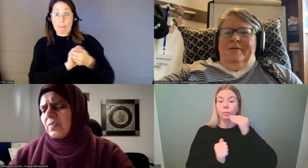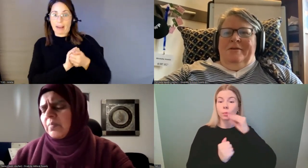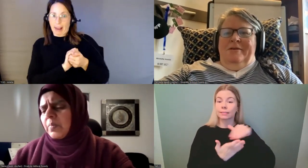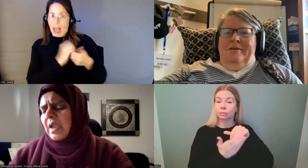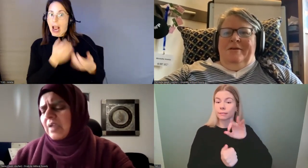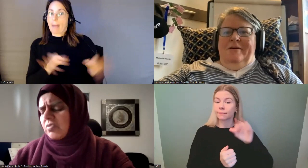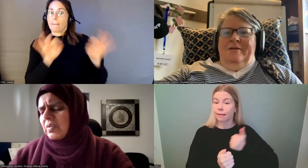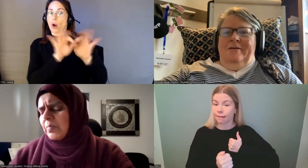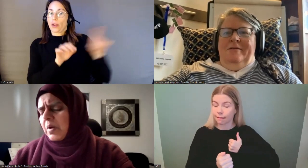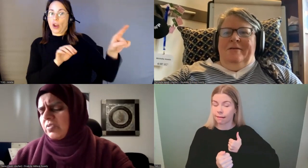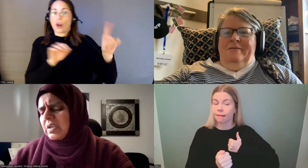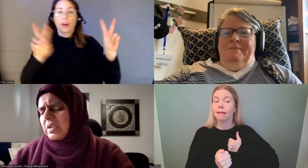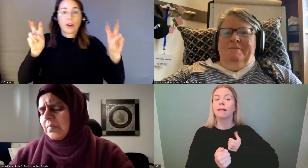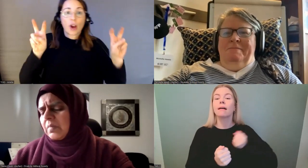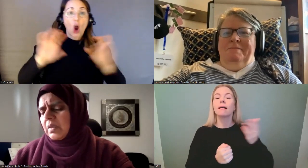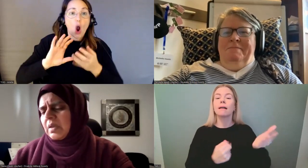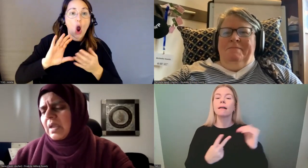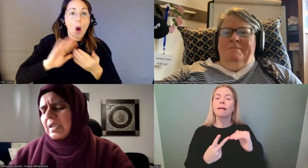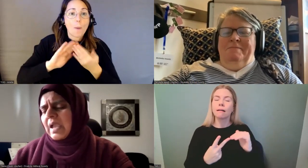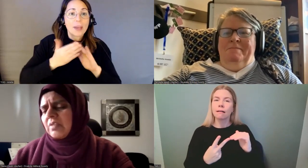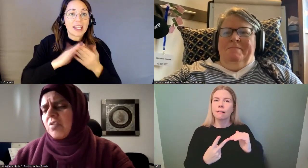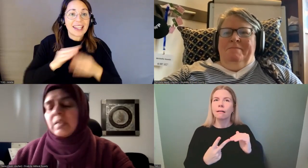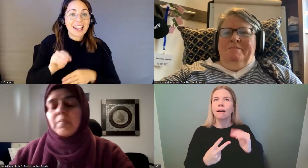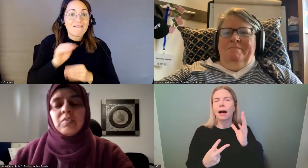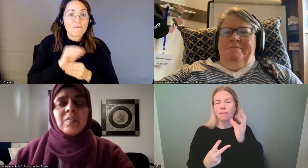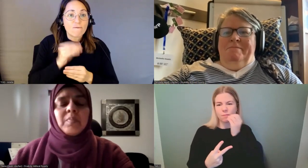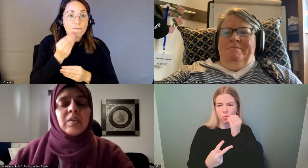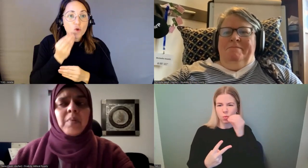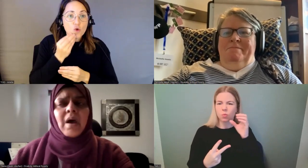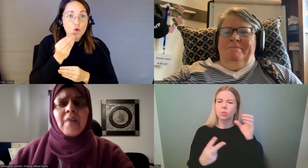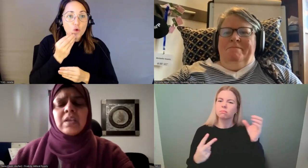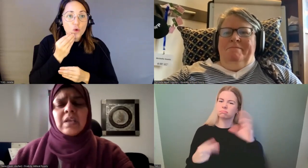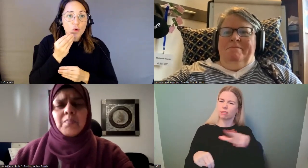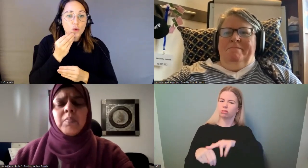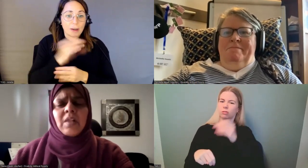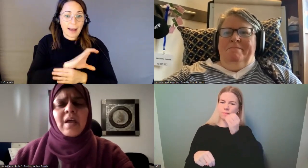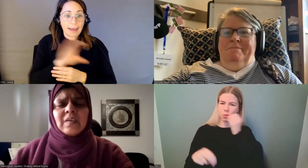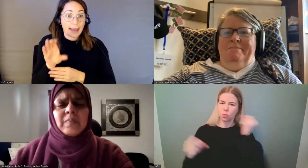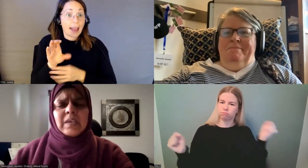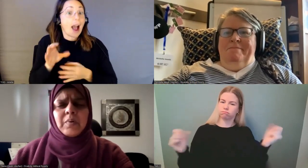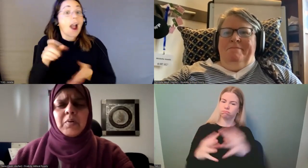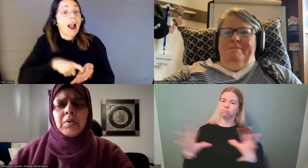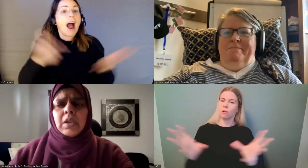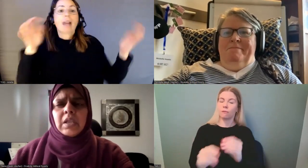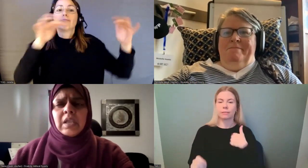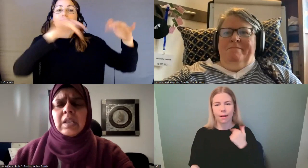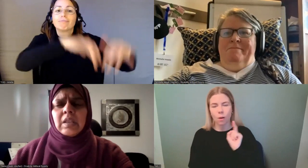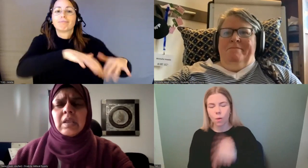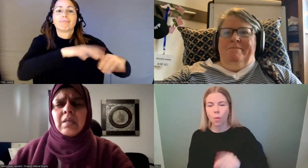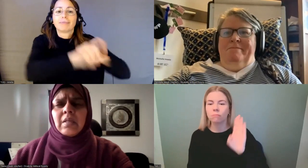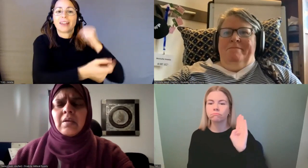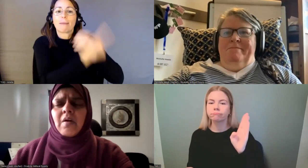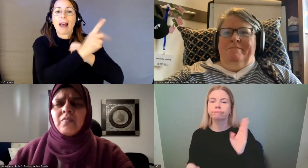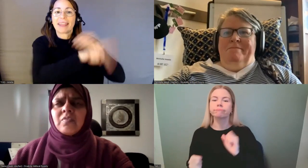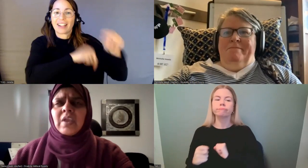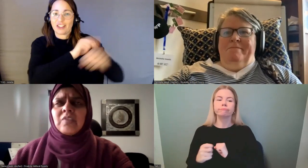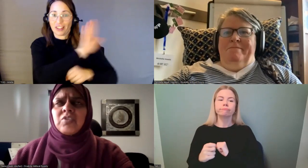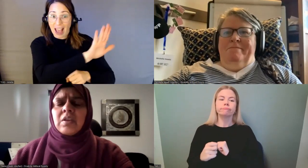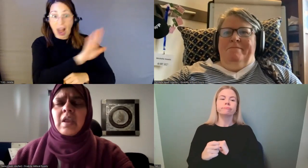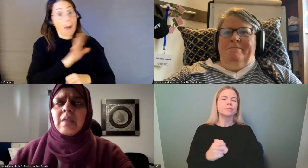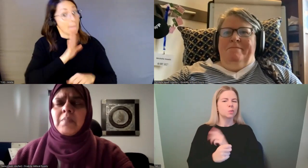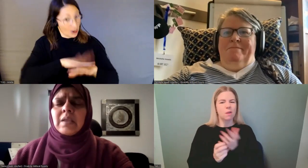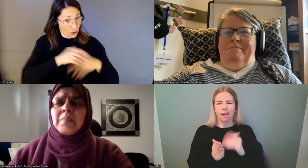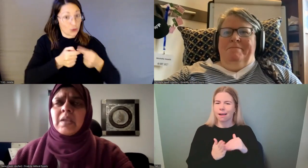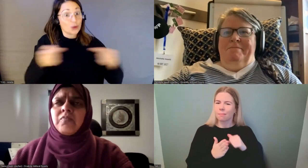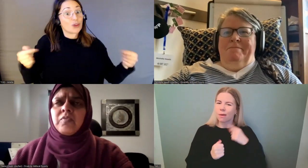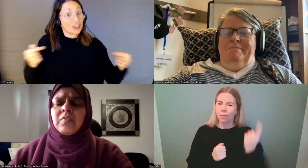food national symposium, again, talking about disability, poverty, and mobilizing people in the